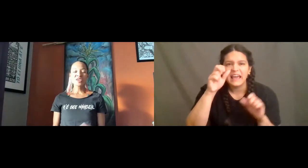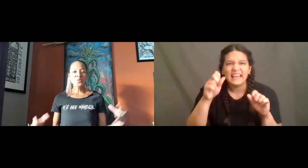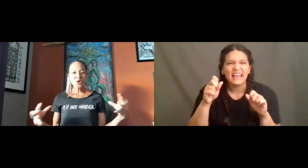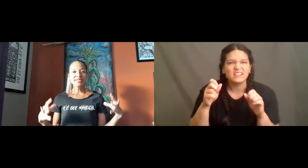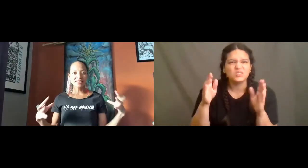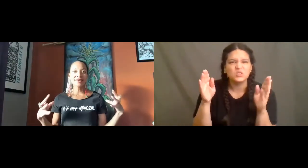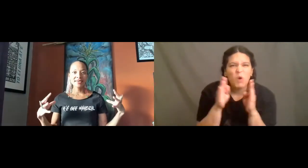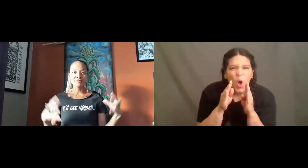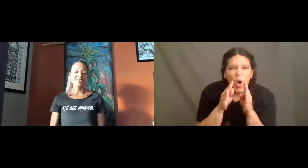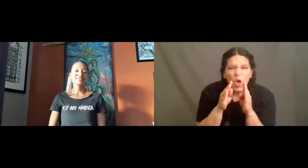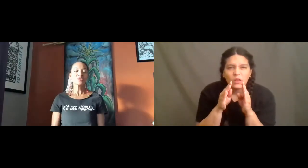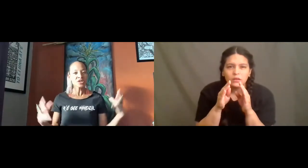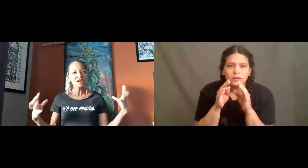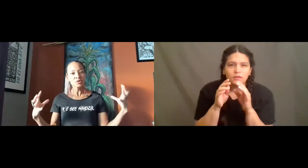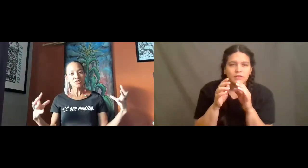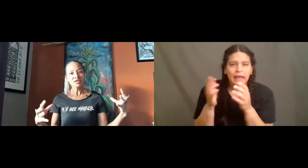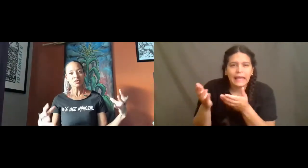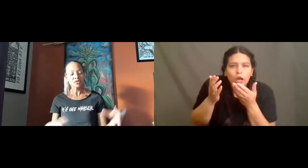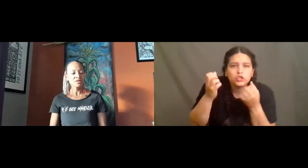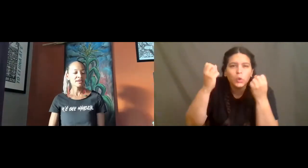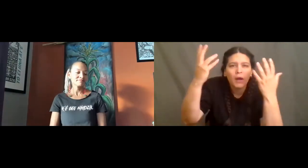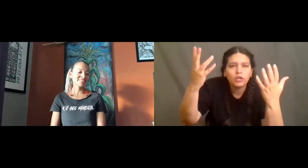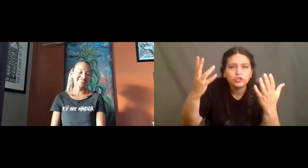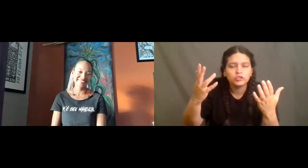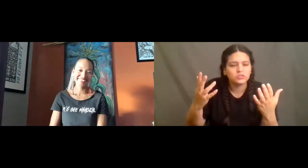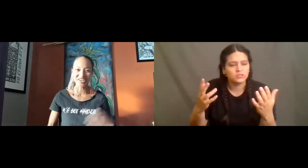and they work as a team. I wish our Navajo Nation government would do that.